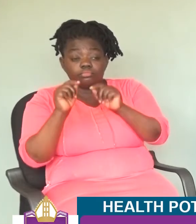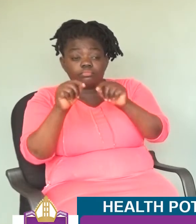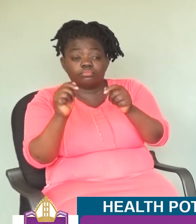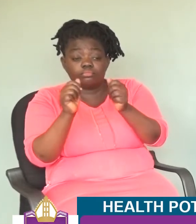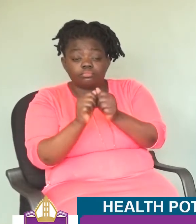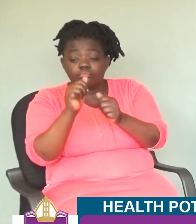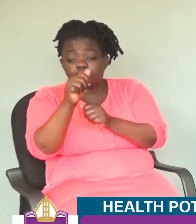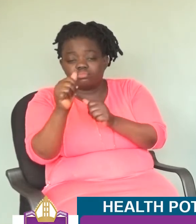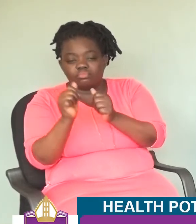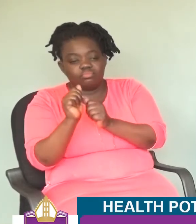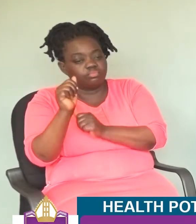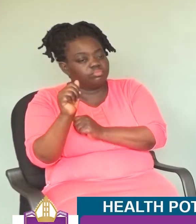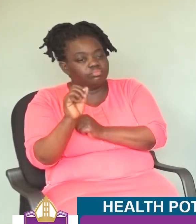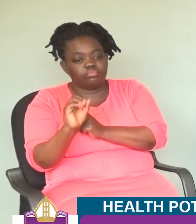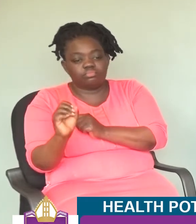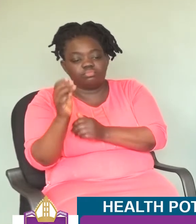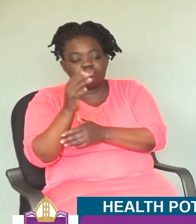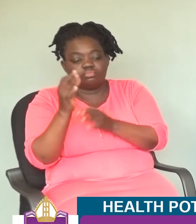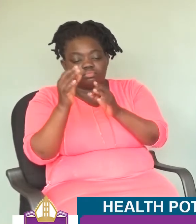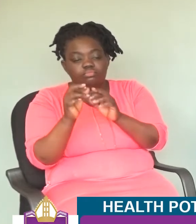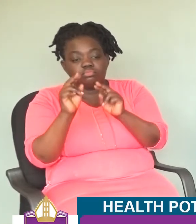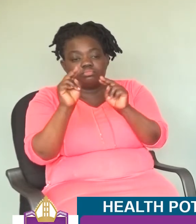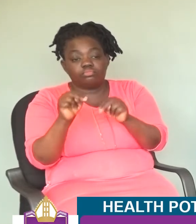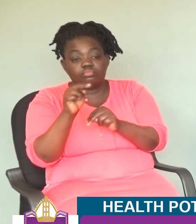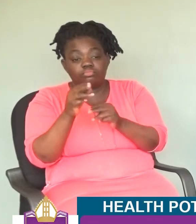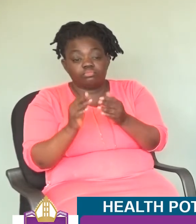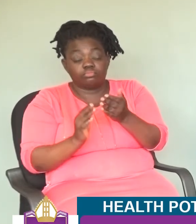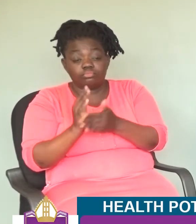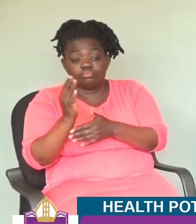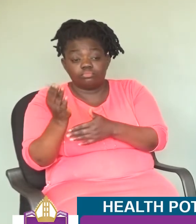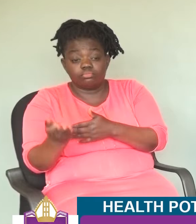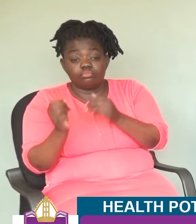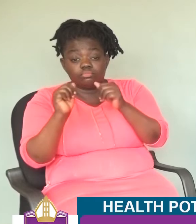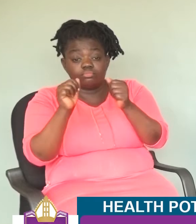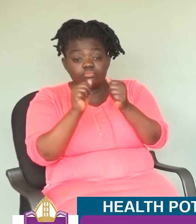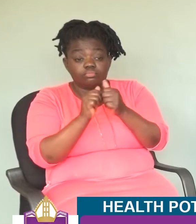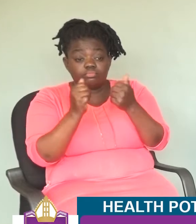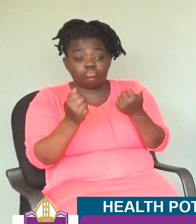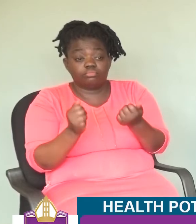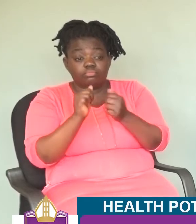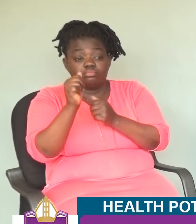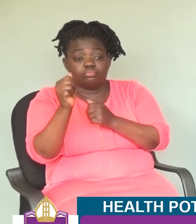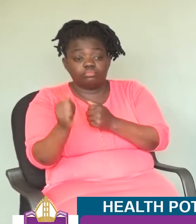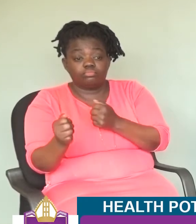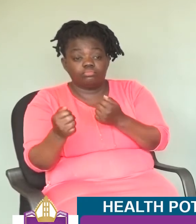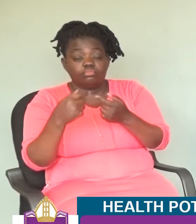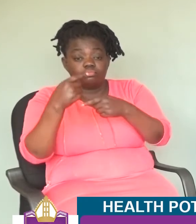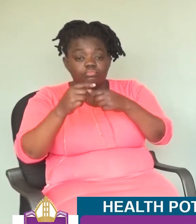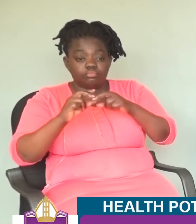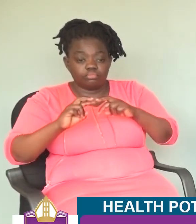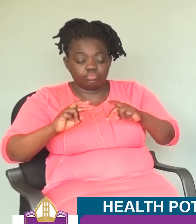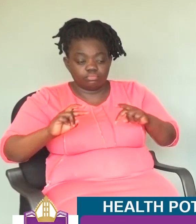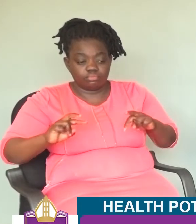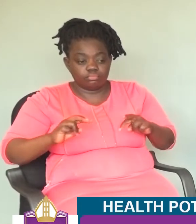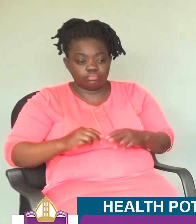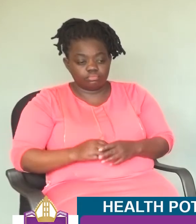you come, it's 15. You say, something not right here. Your pressure supposed to be 10, it is 15 now. So let's do more investigation. So